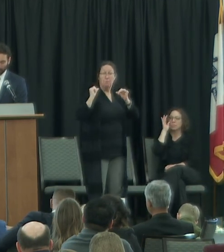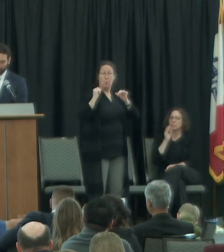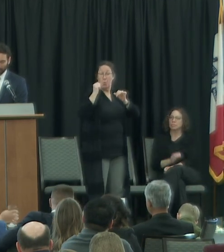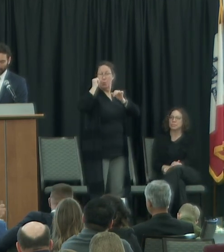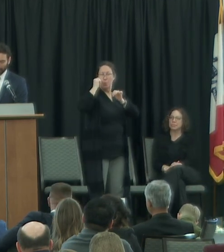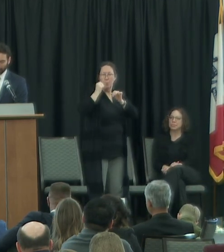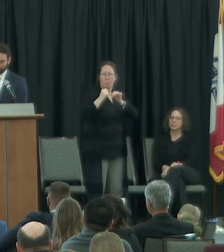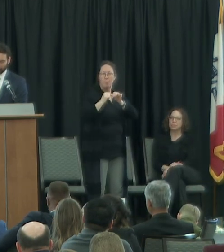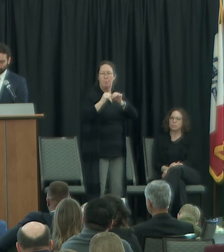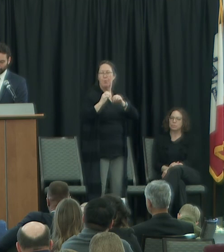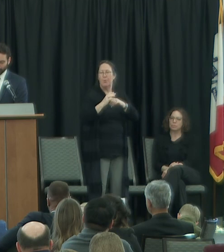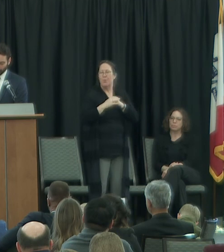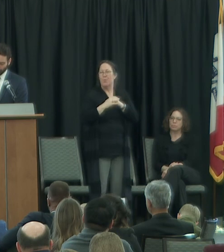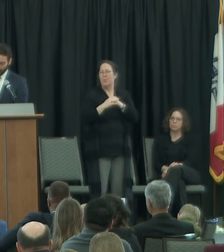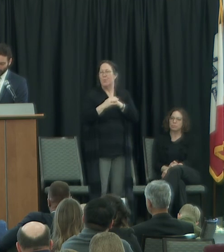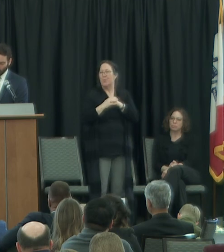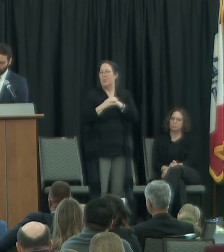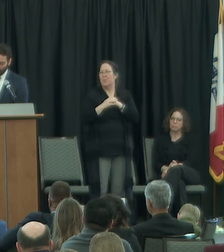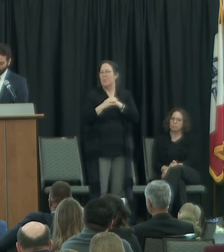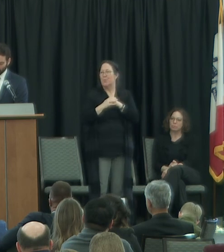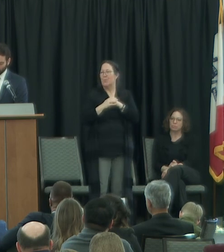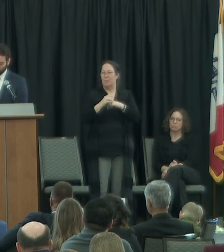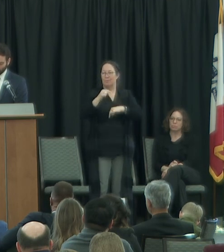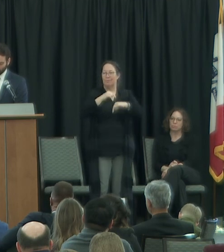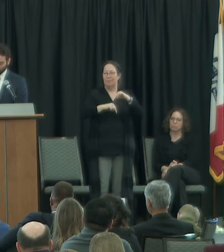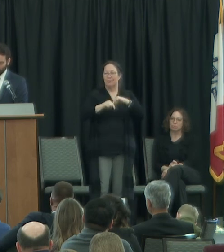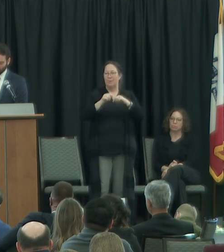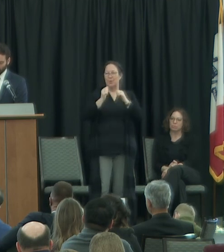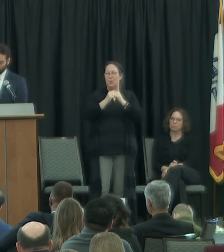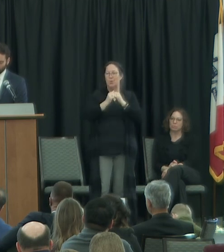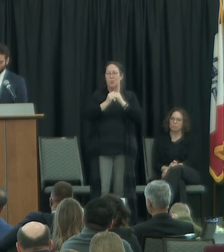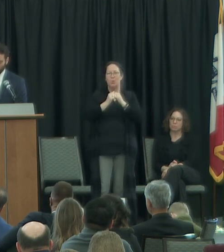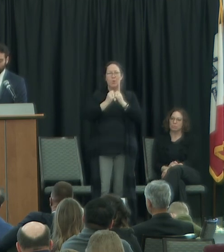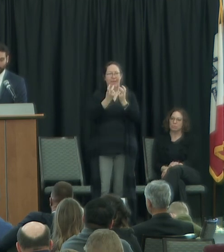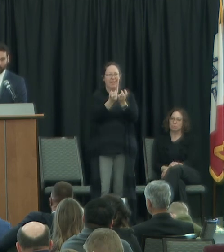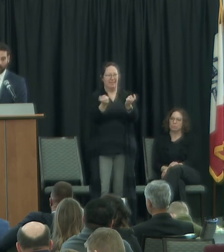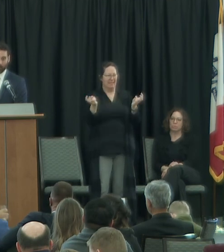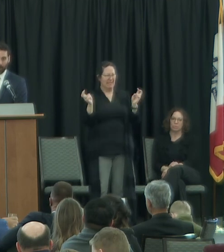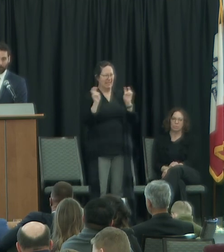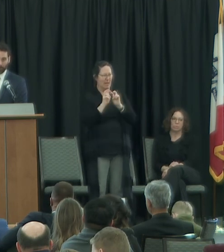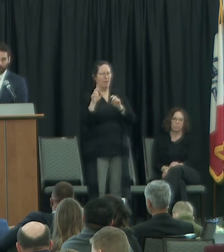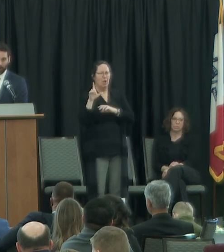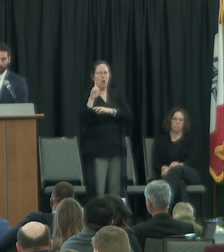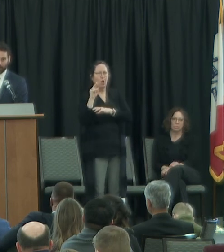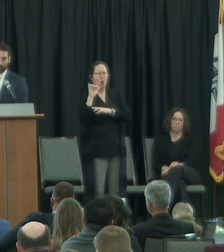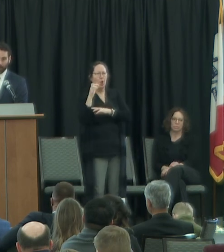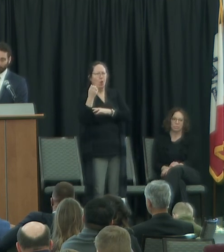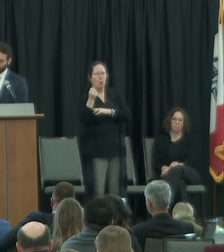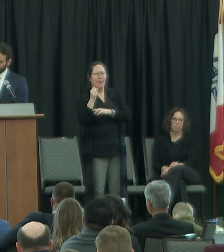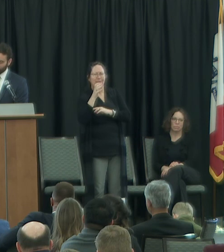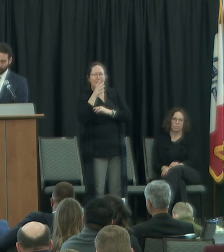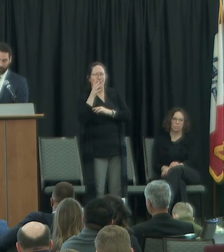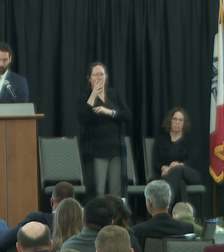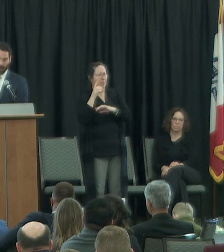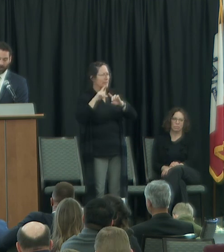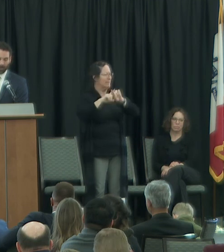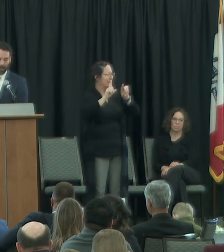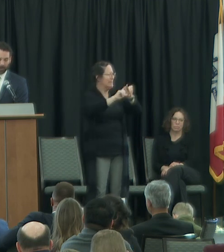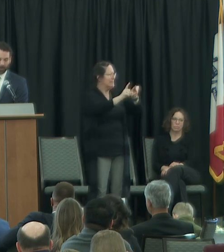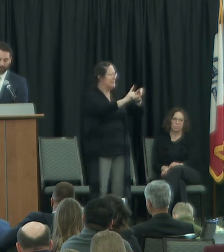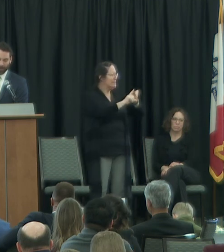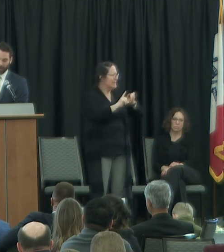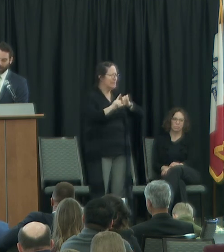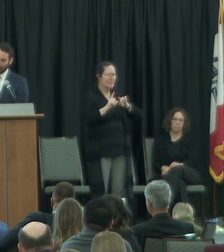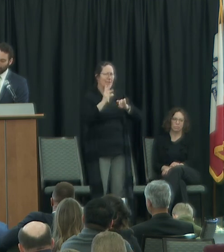remembering sort of what I went back to with this roundtable that we had at Louis Farm. People from very different walks of